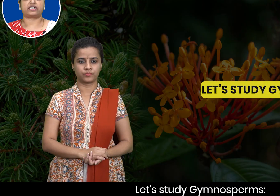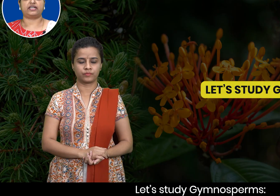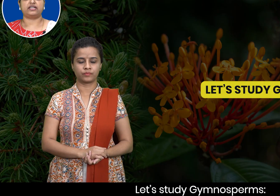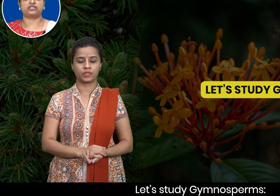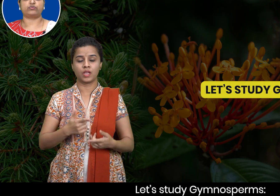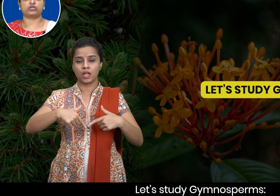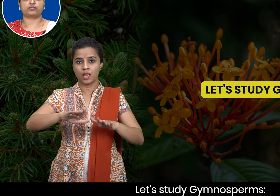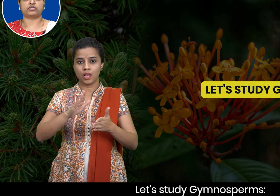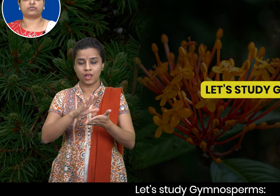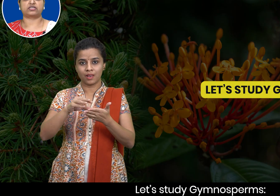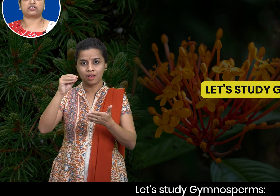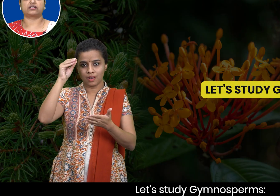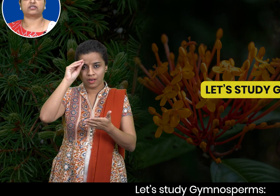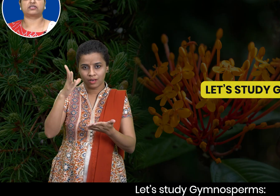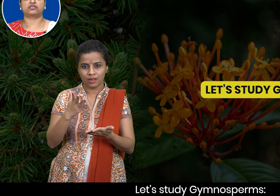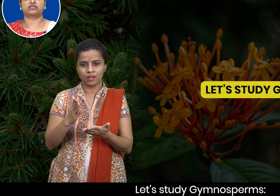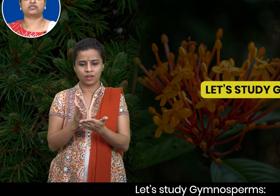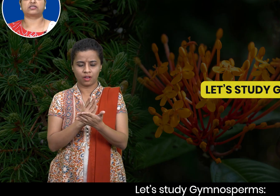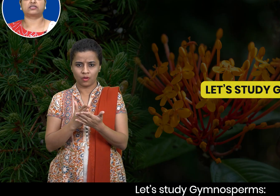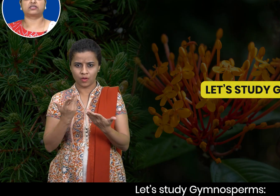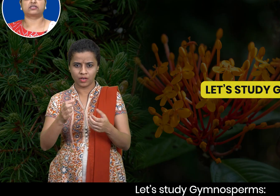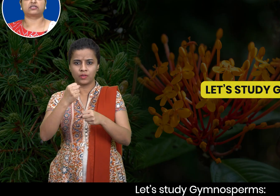Let's study gymnosperms.